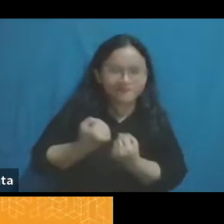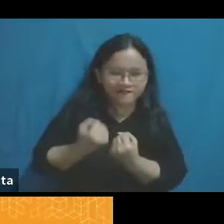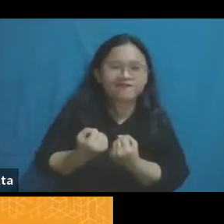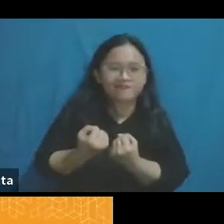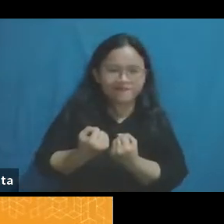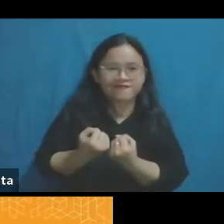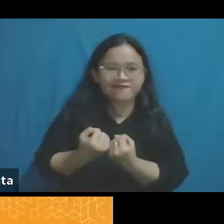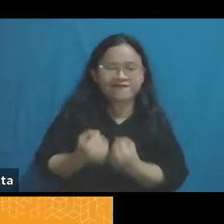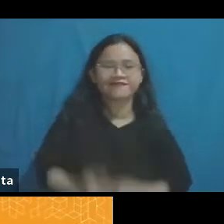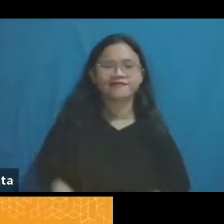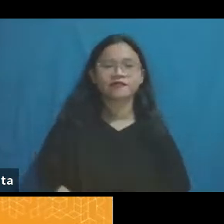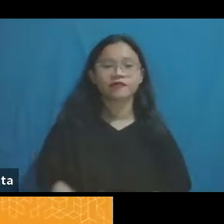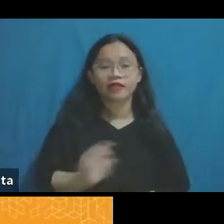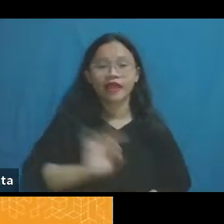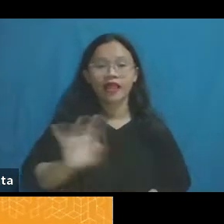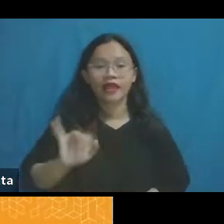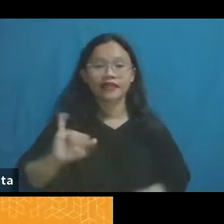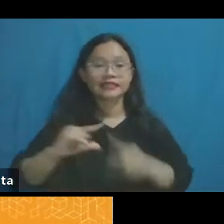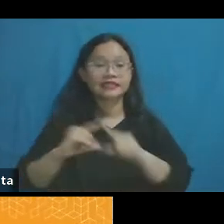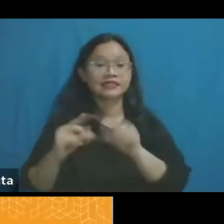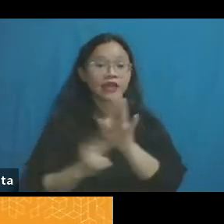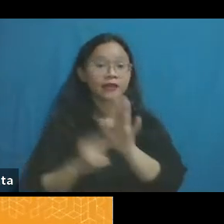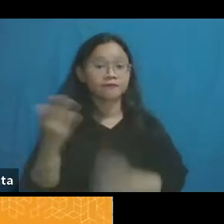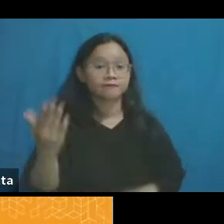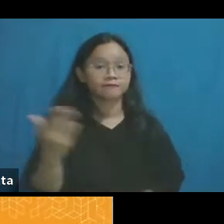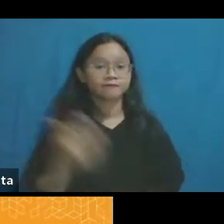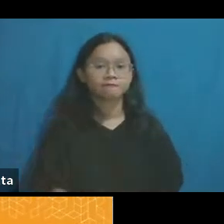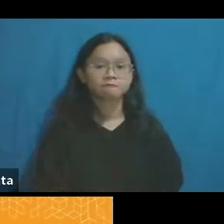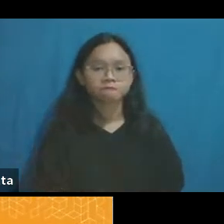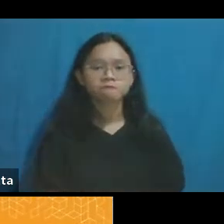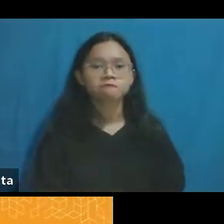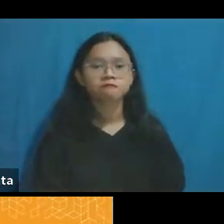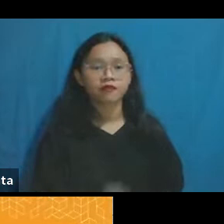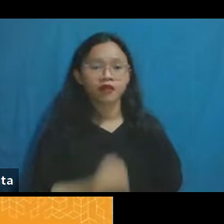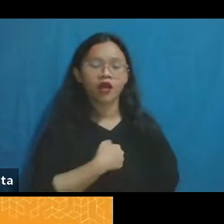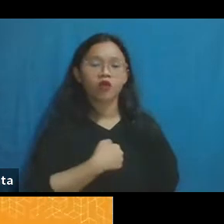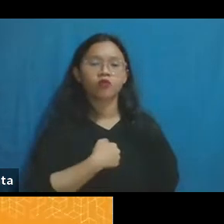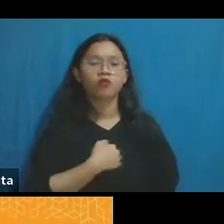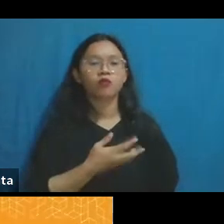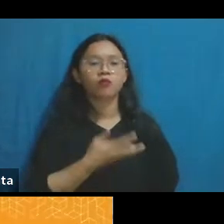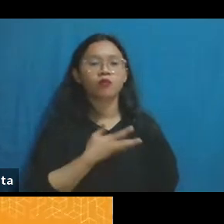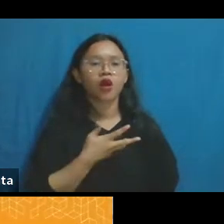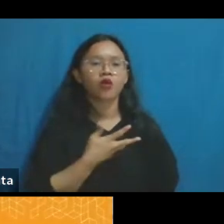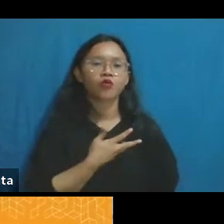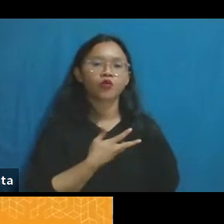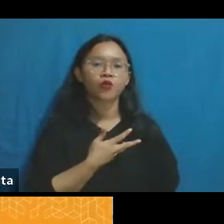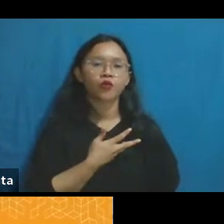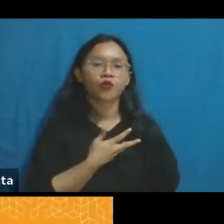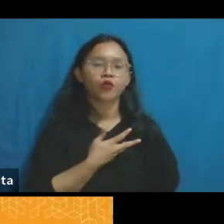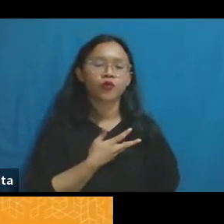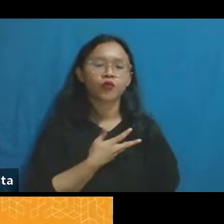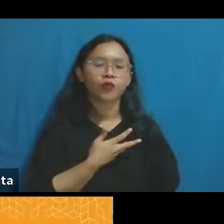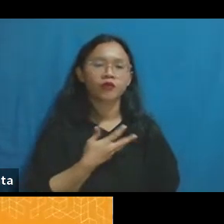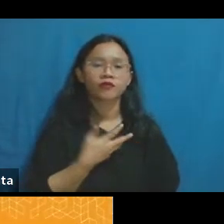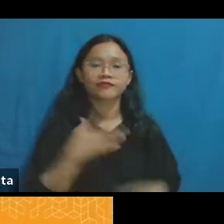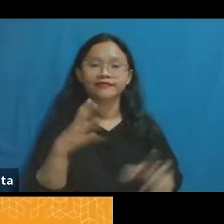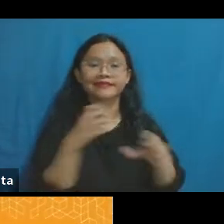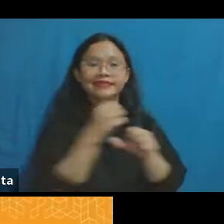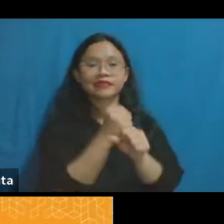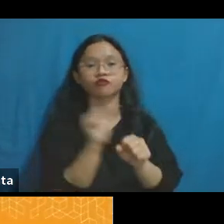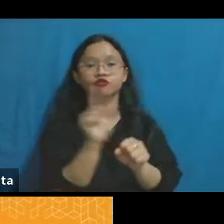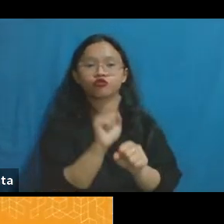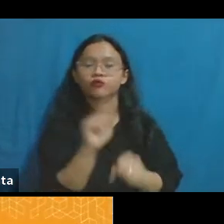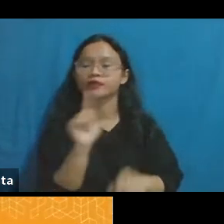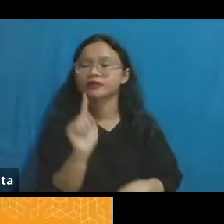I'll try. Actually, just drawing on what Pat Made said earlier, in terms